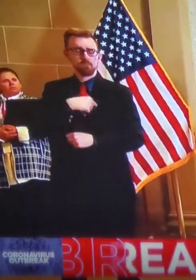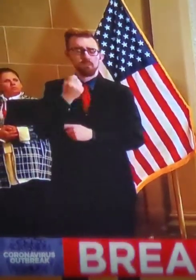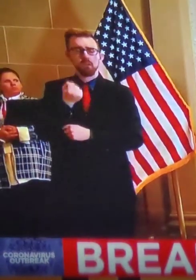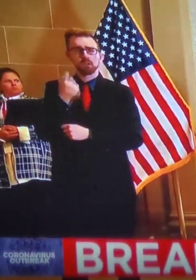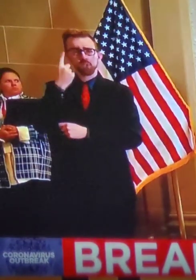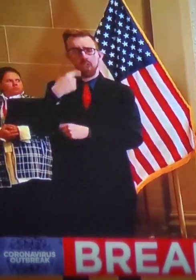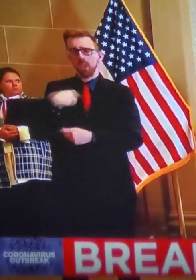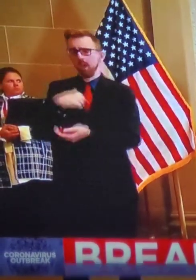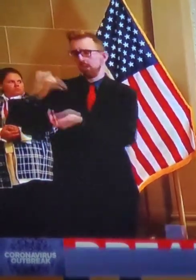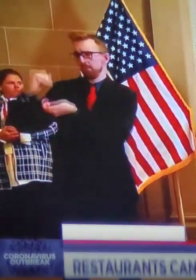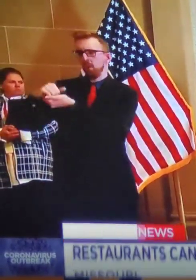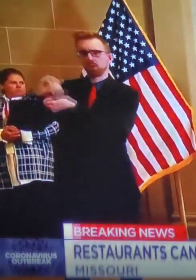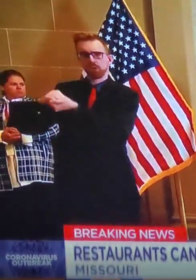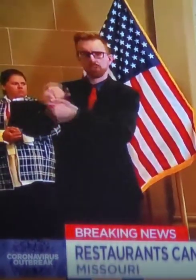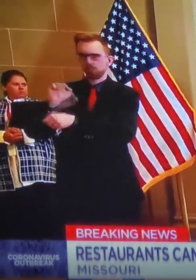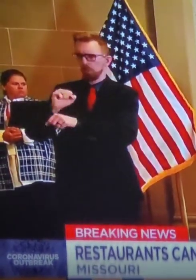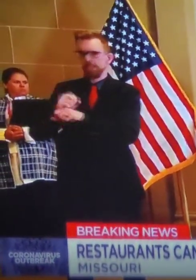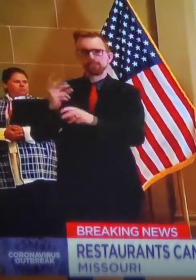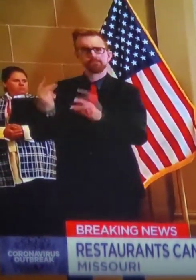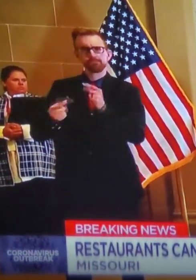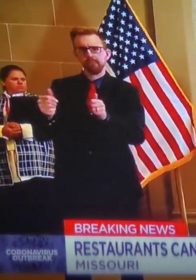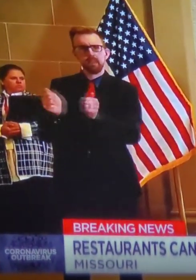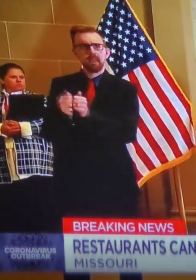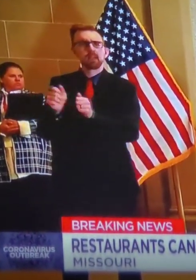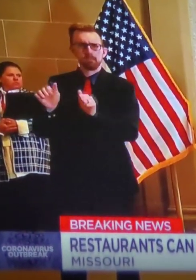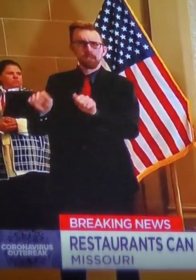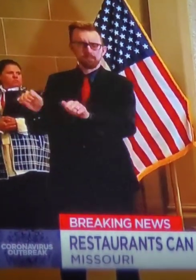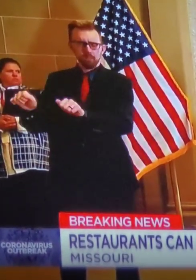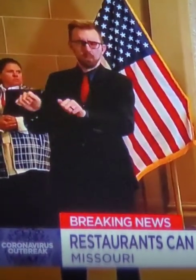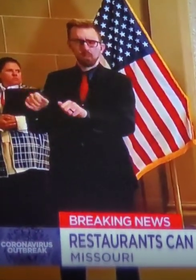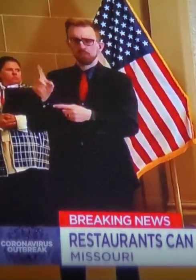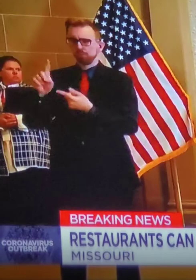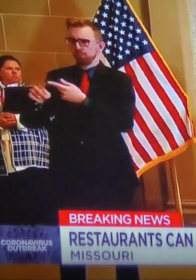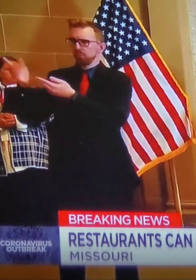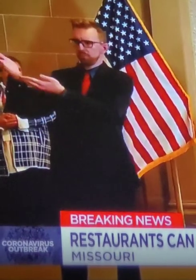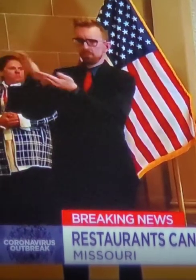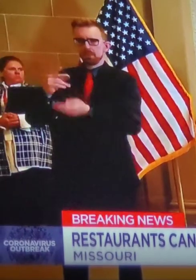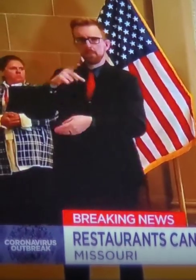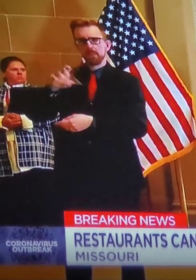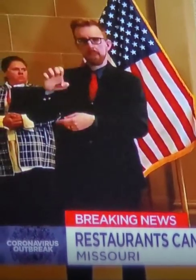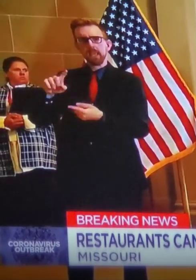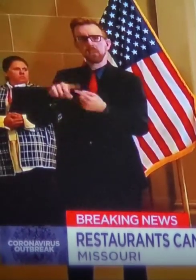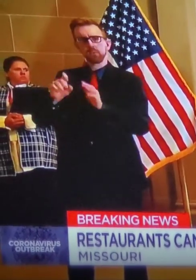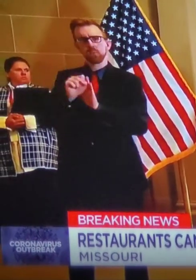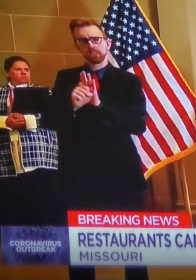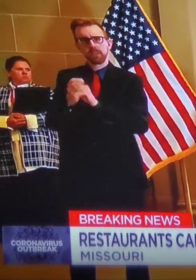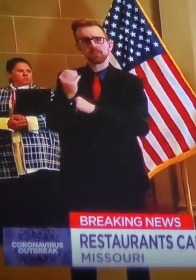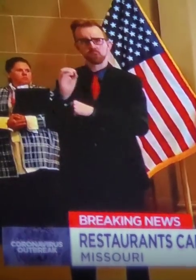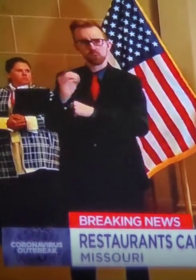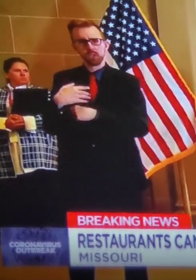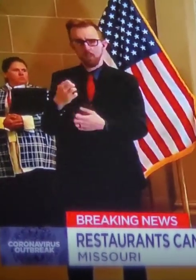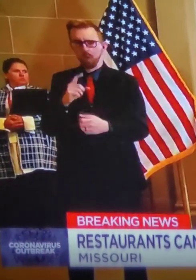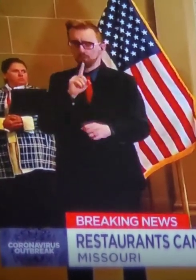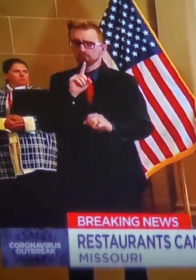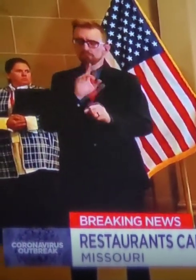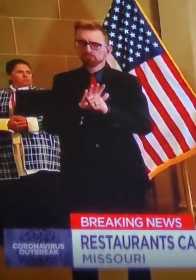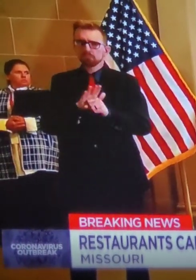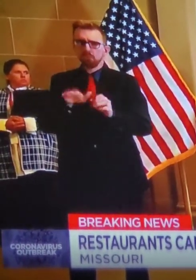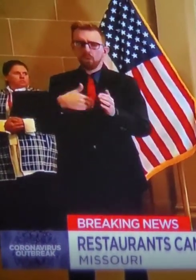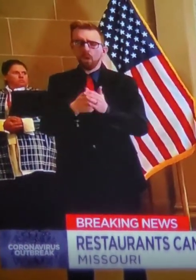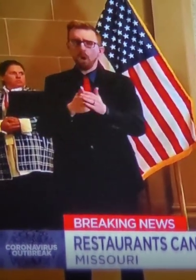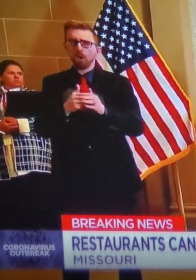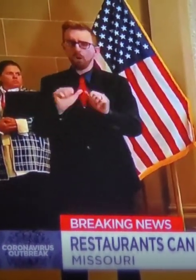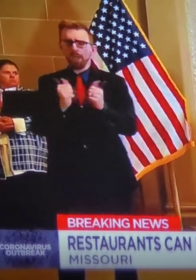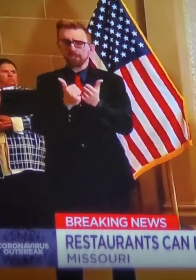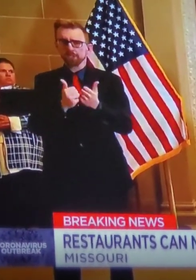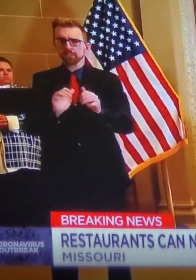our partners are working as fast as possible to bring this PPE to the state of Missouri. I want to assure all agencies that